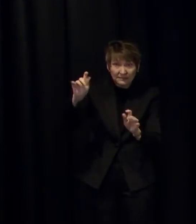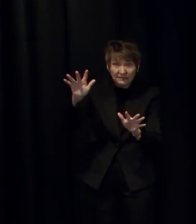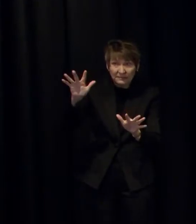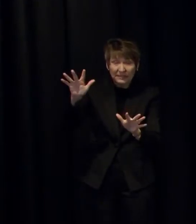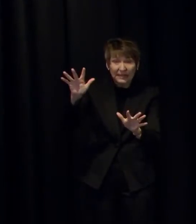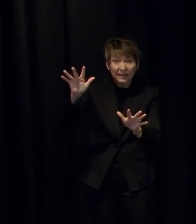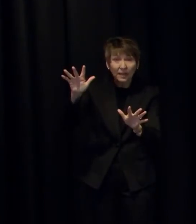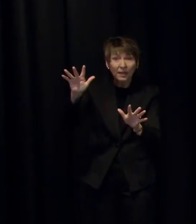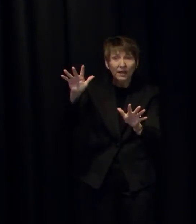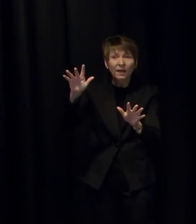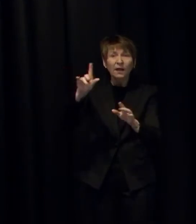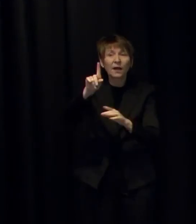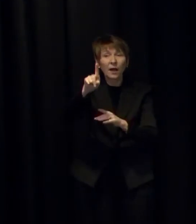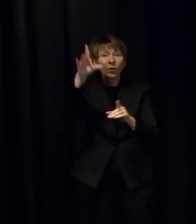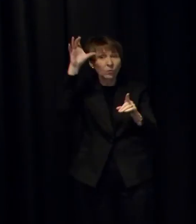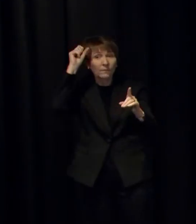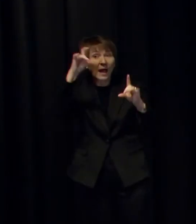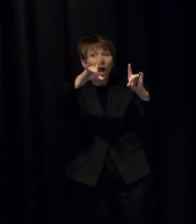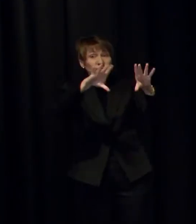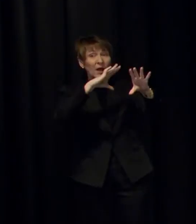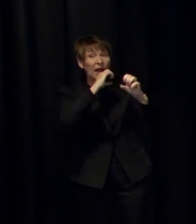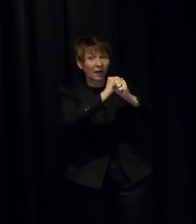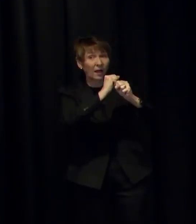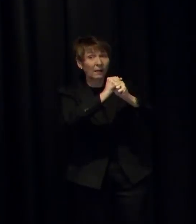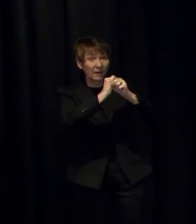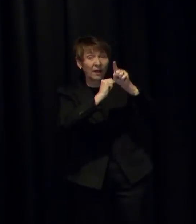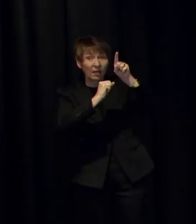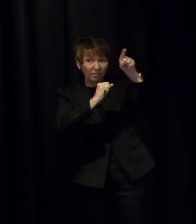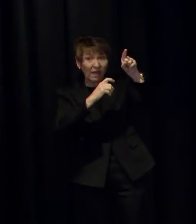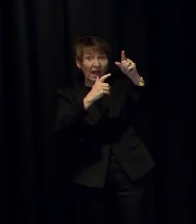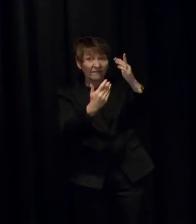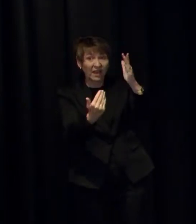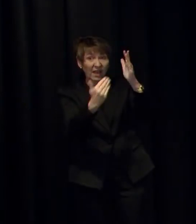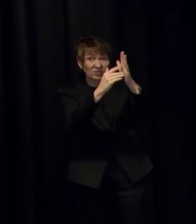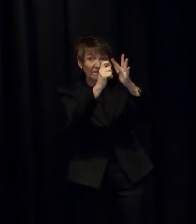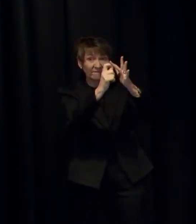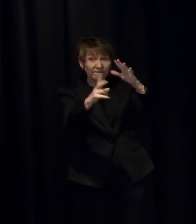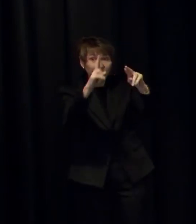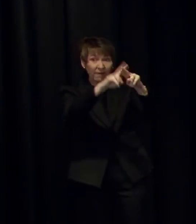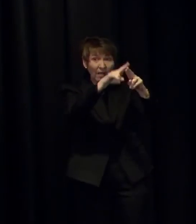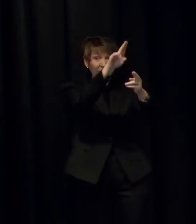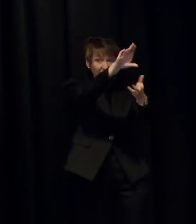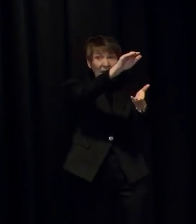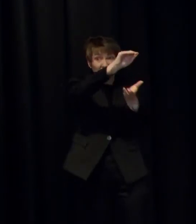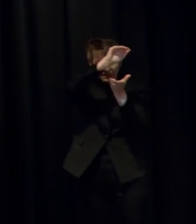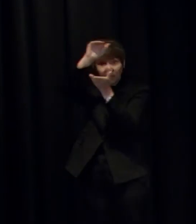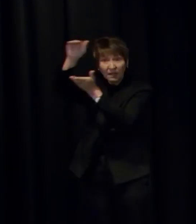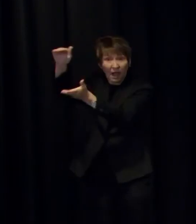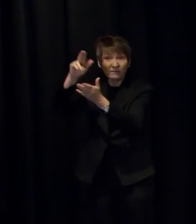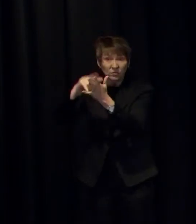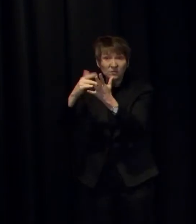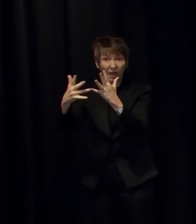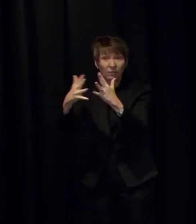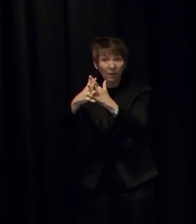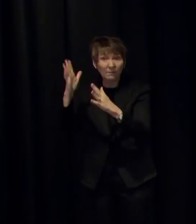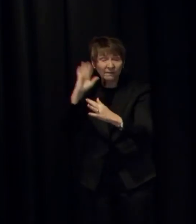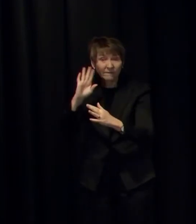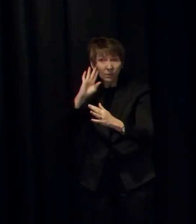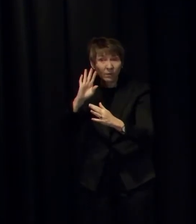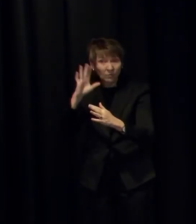extra vaccine went there, is a credit to every single Victorian. As I said,